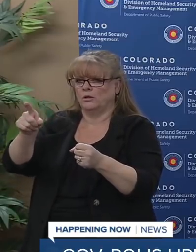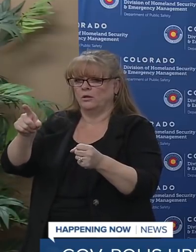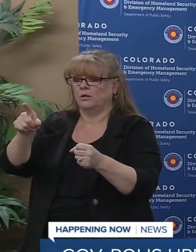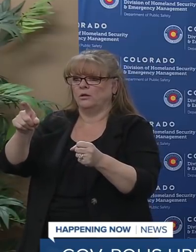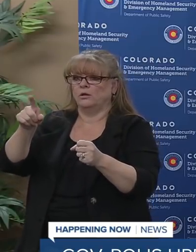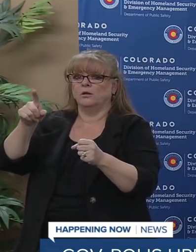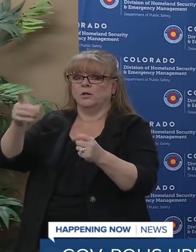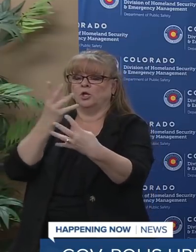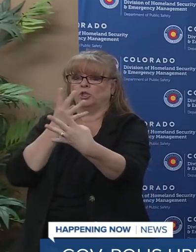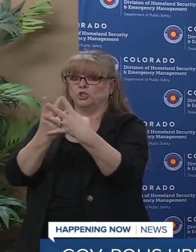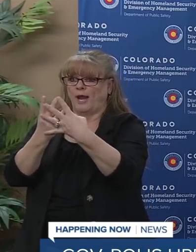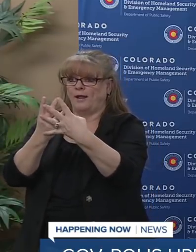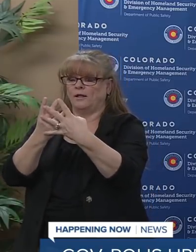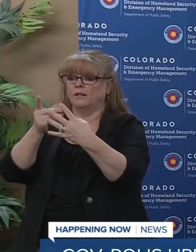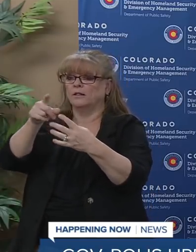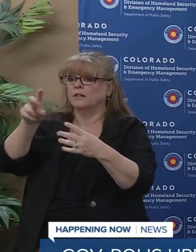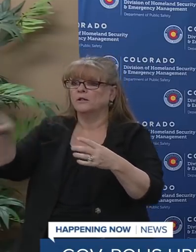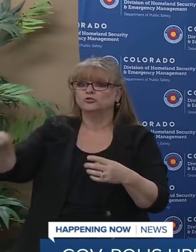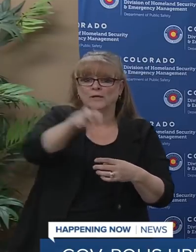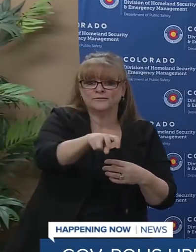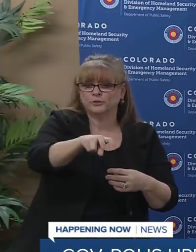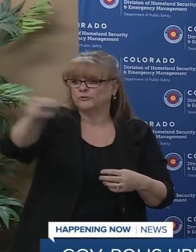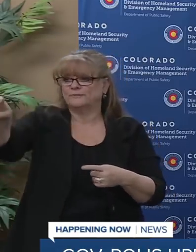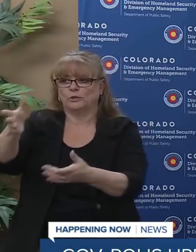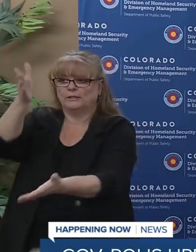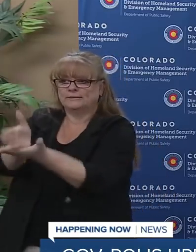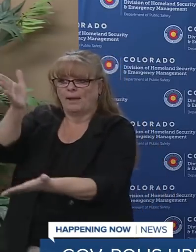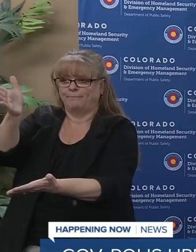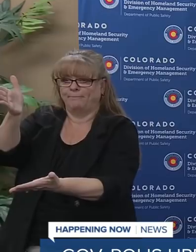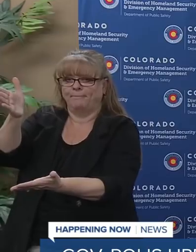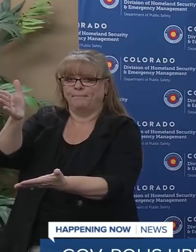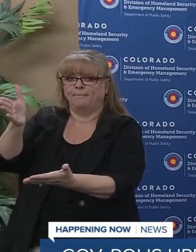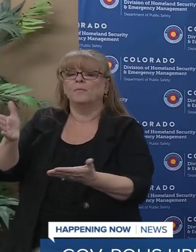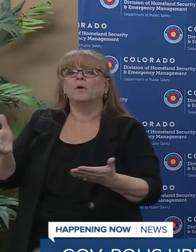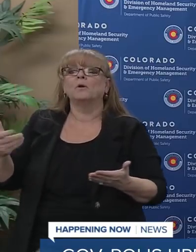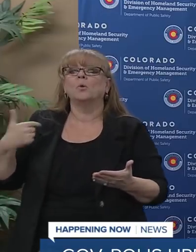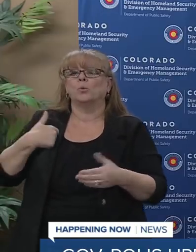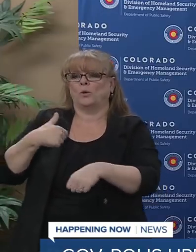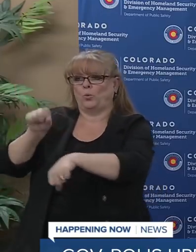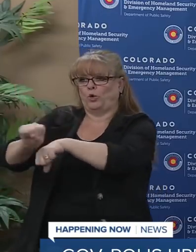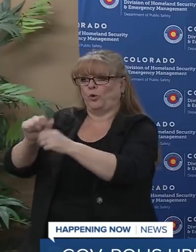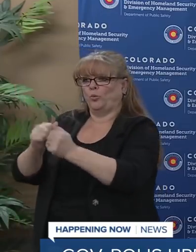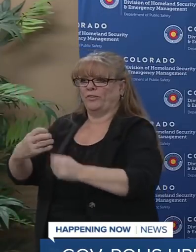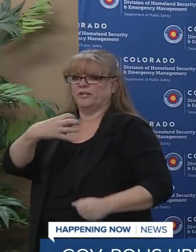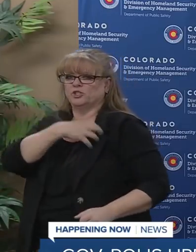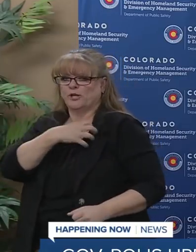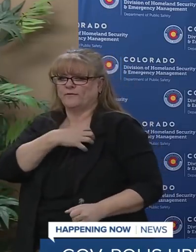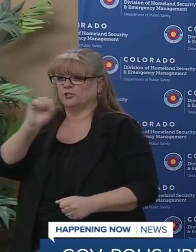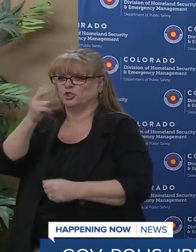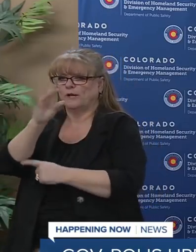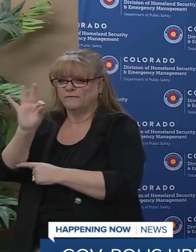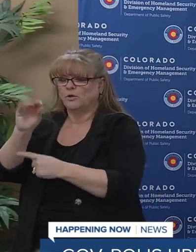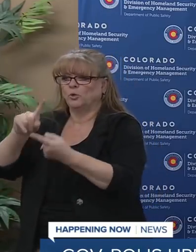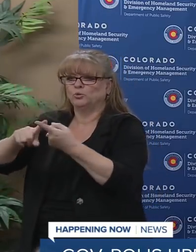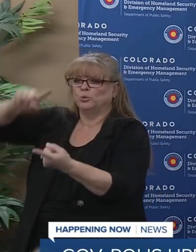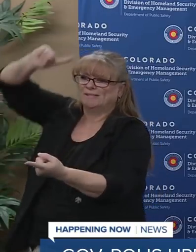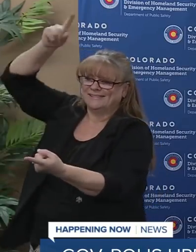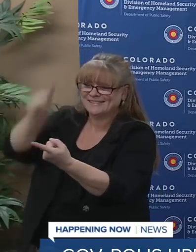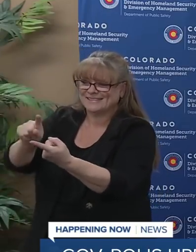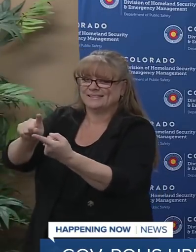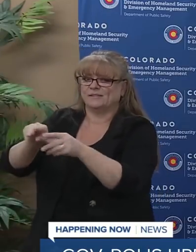sheriffs and partners to try to reduce the likelihood and the impact of viral outbreaks in our